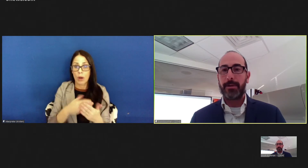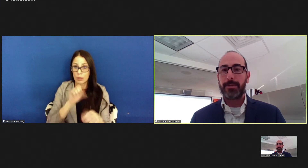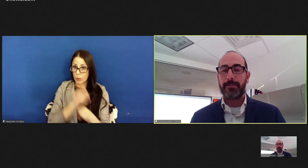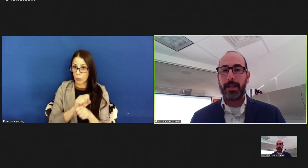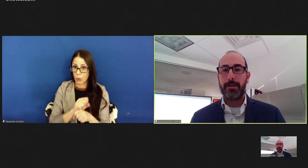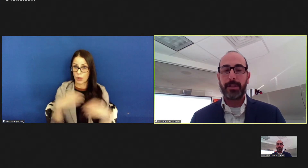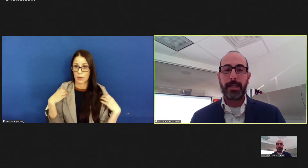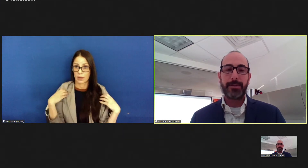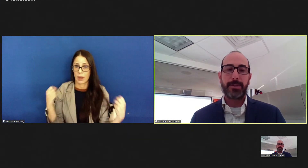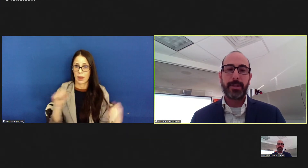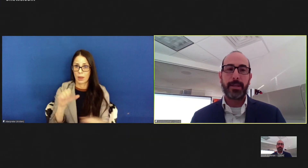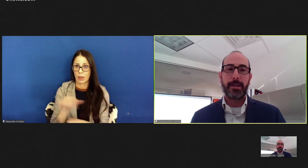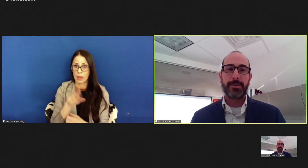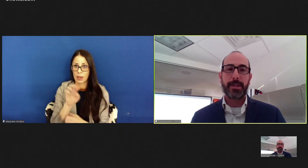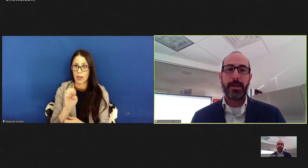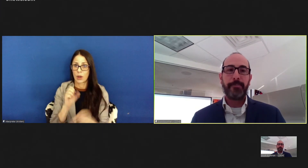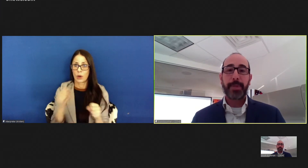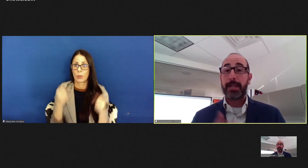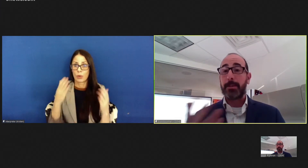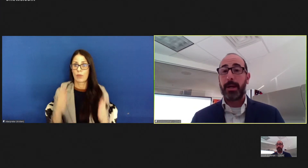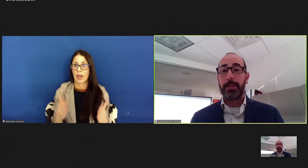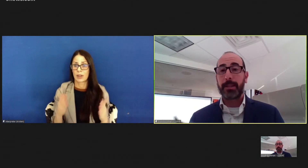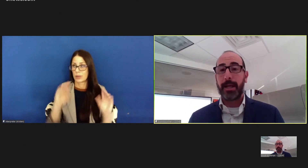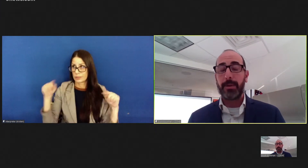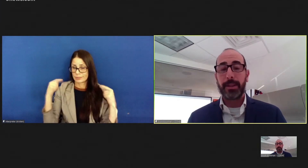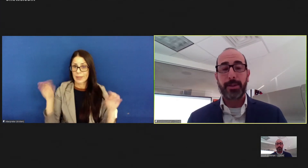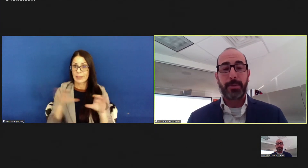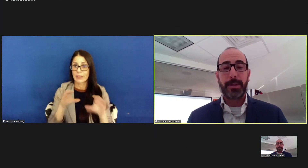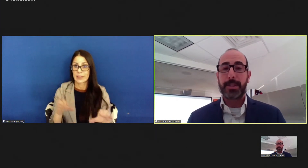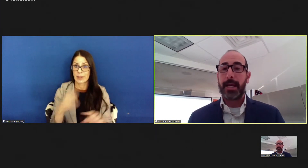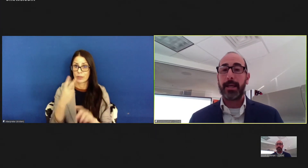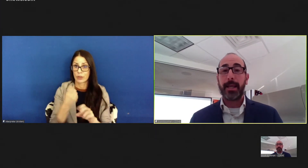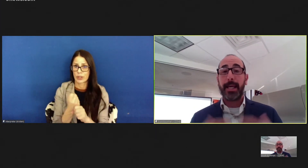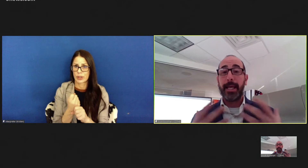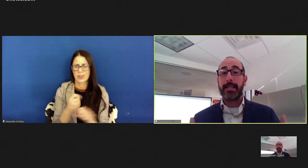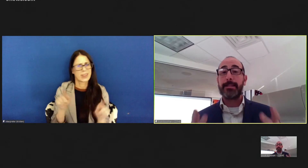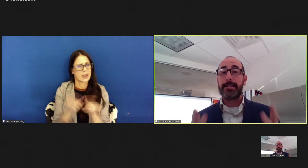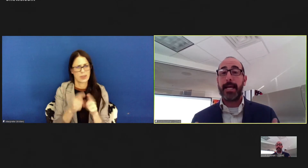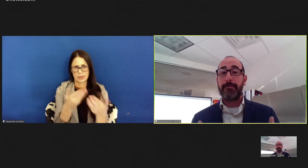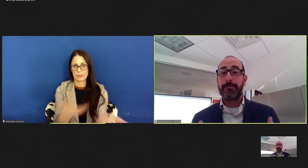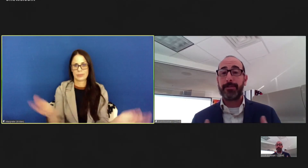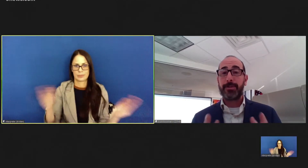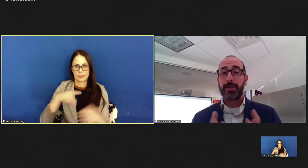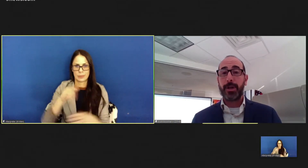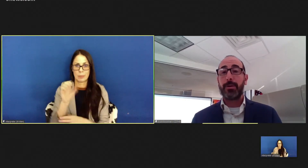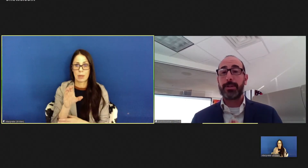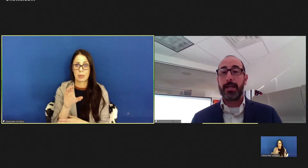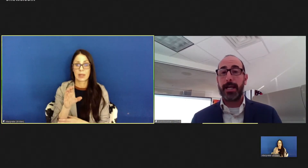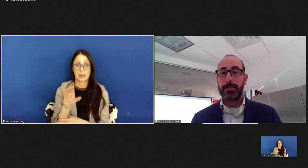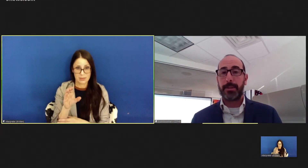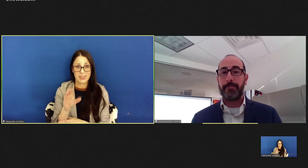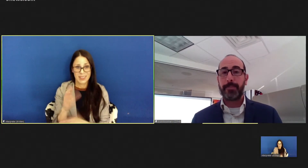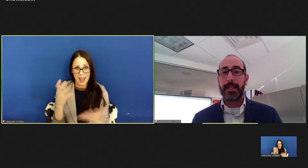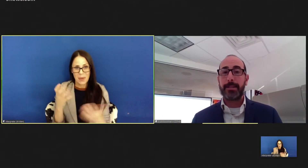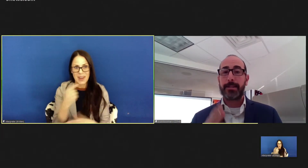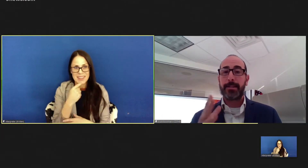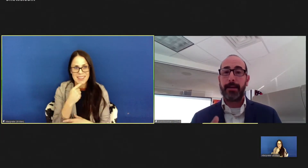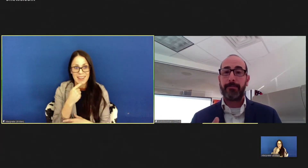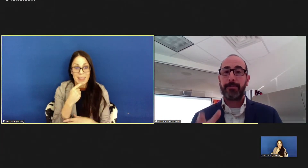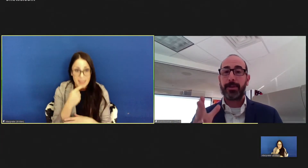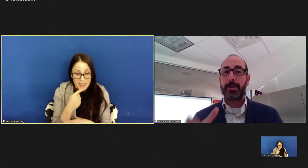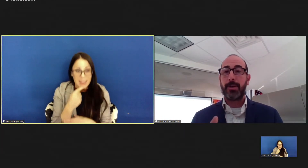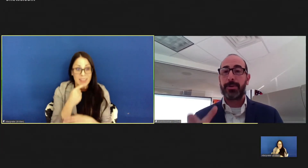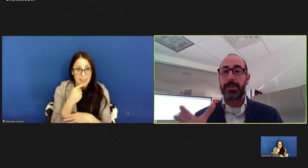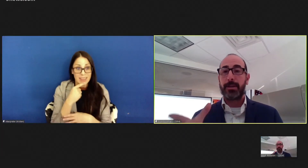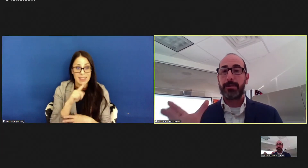healthcare providers have done over the last 2 years. And to the public, I really just want to say it is safe to go to the hospital. It is